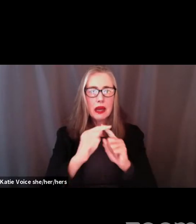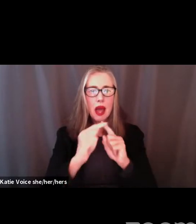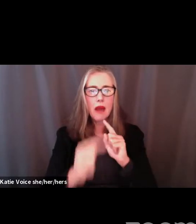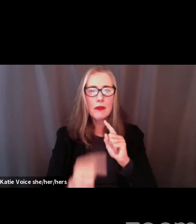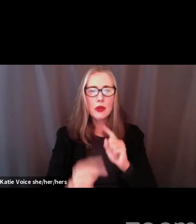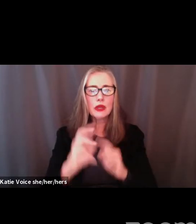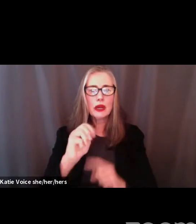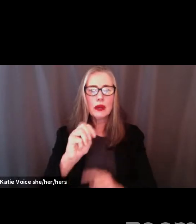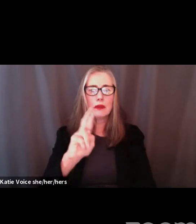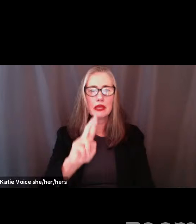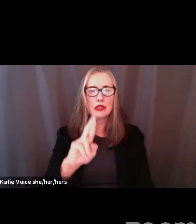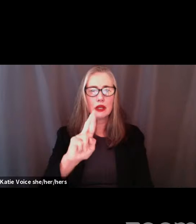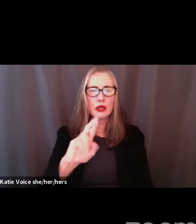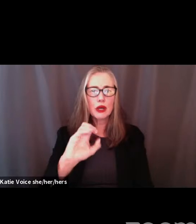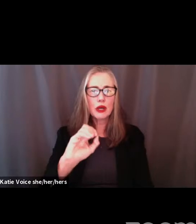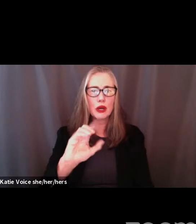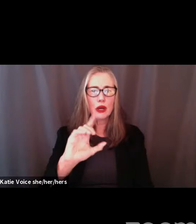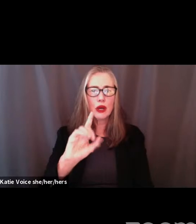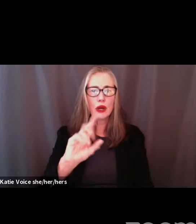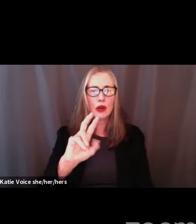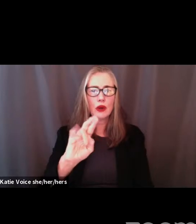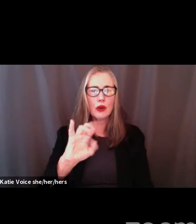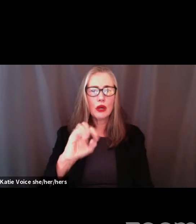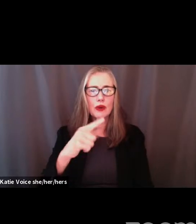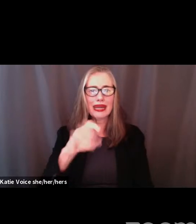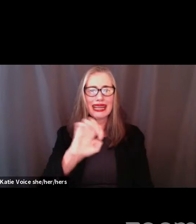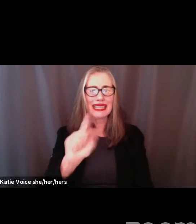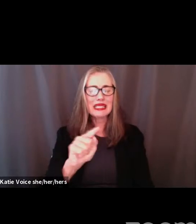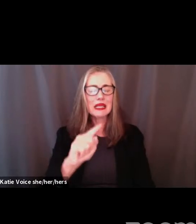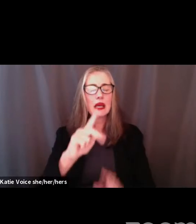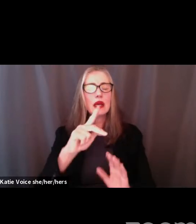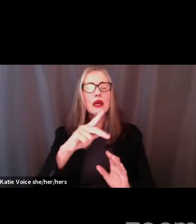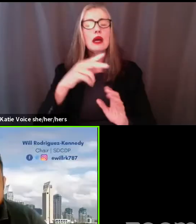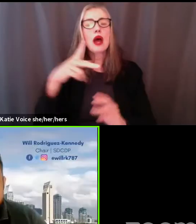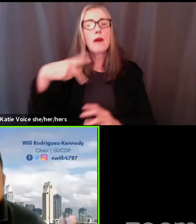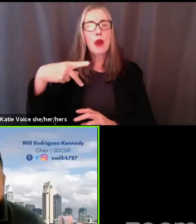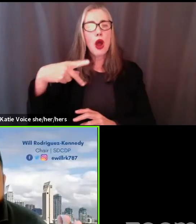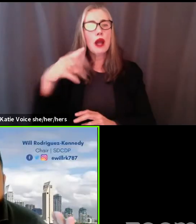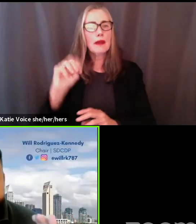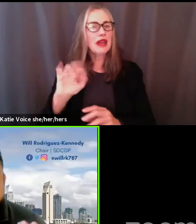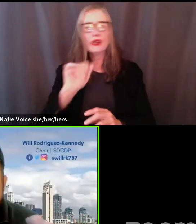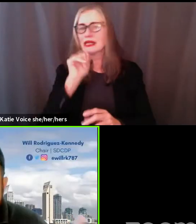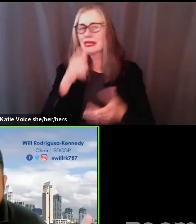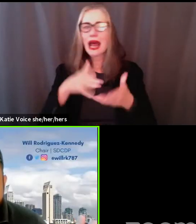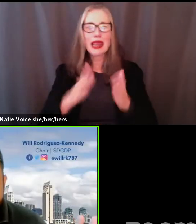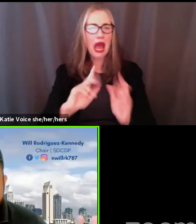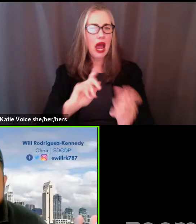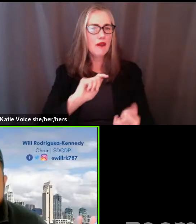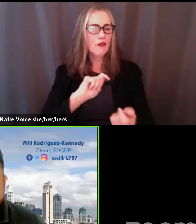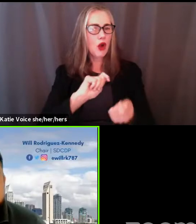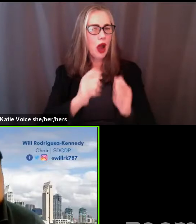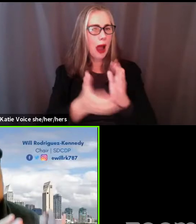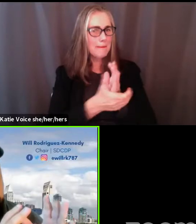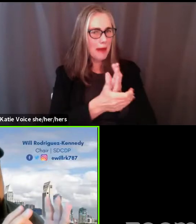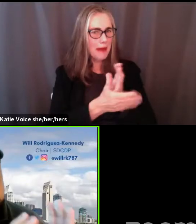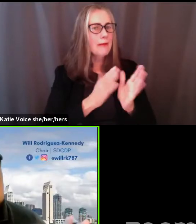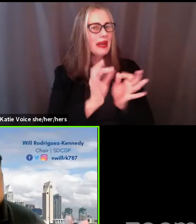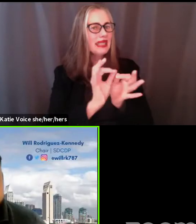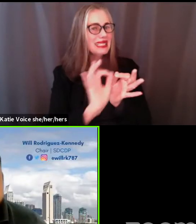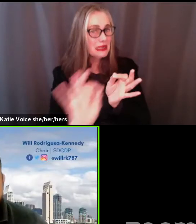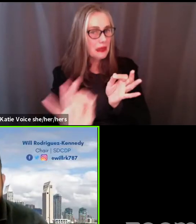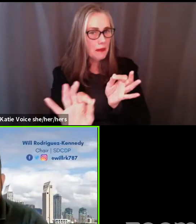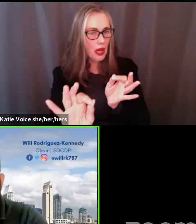Officer. The parliamentary procedure does not allows for amendments, and my amendment is very simple: to require